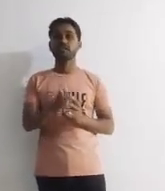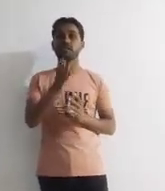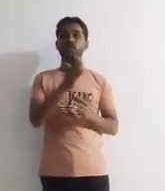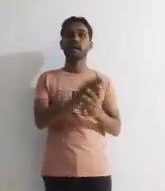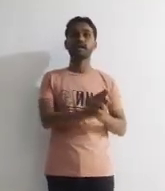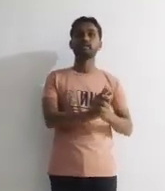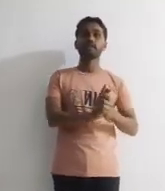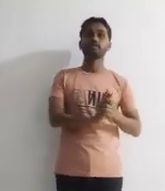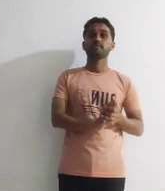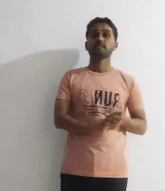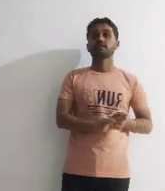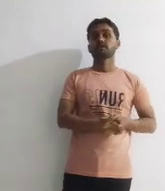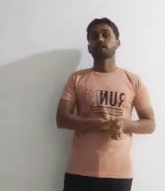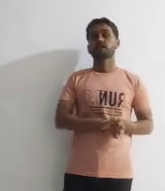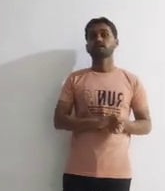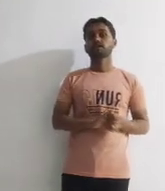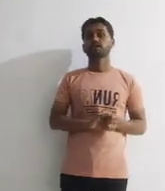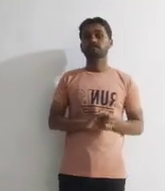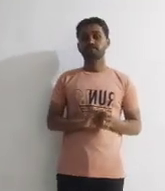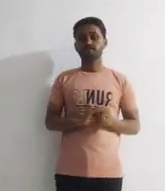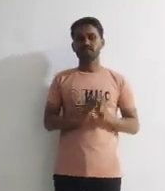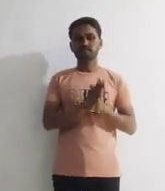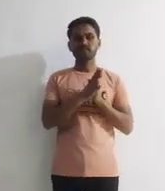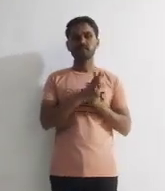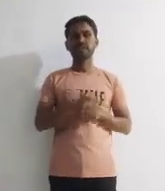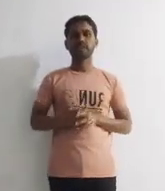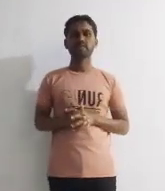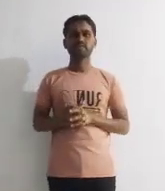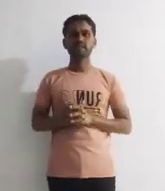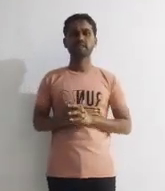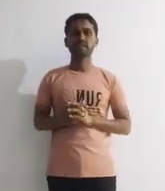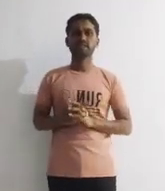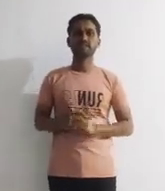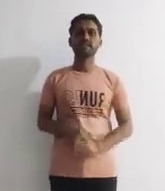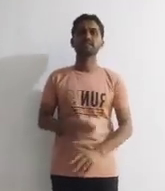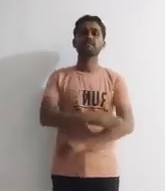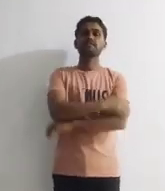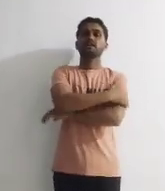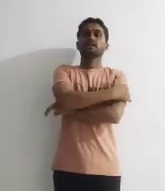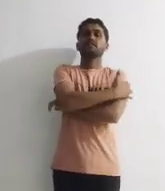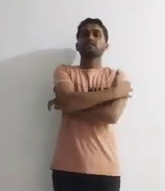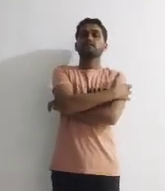simultaneously or at a time. And thread-based multitasking, it is a